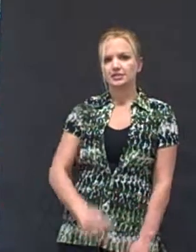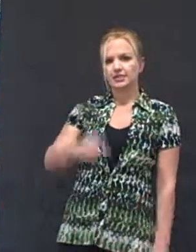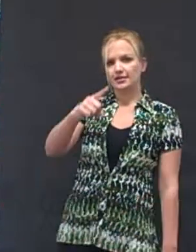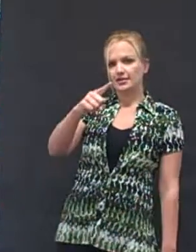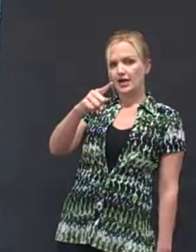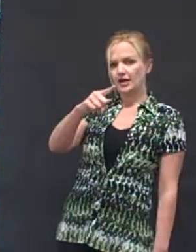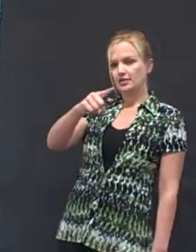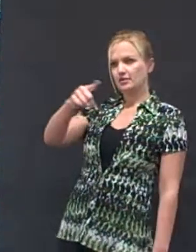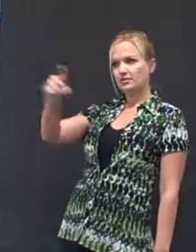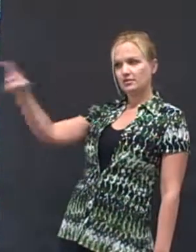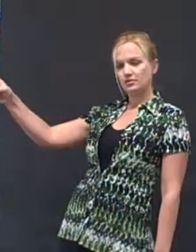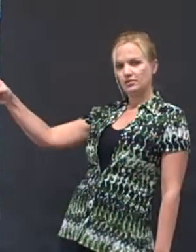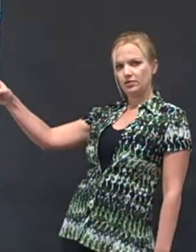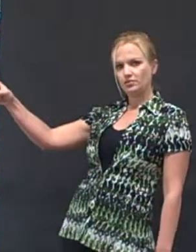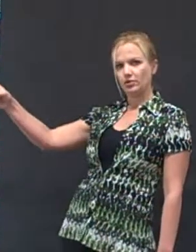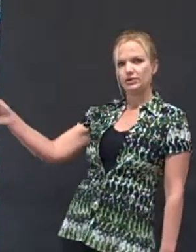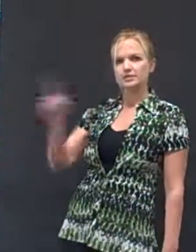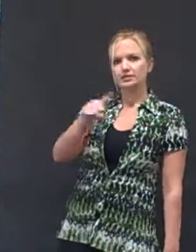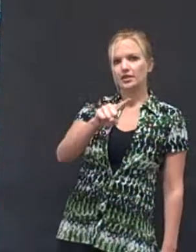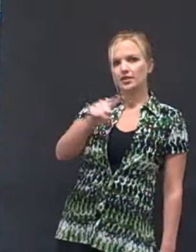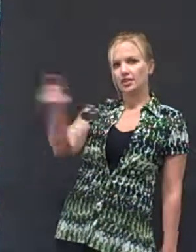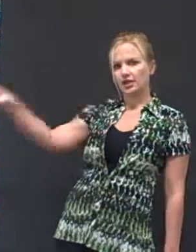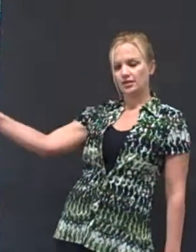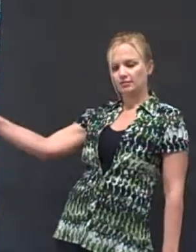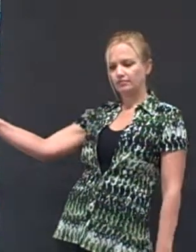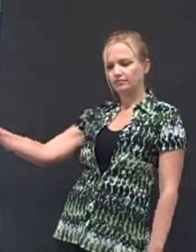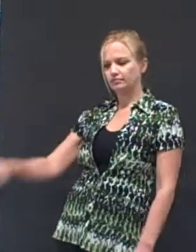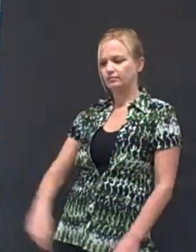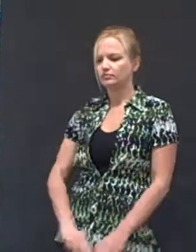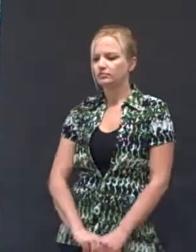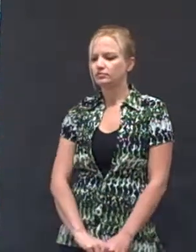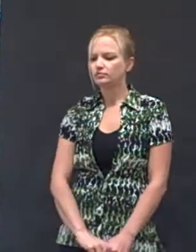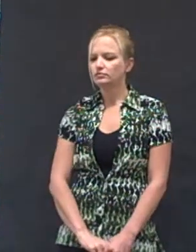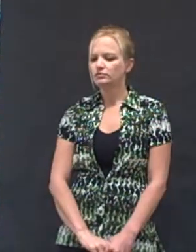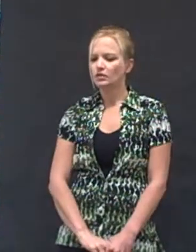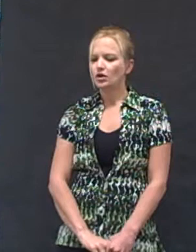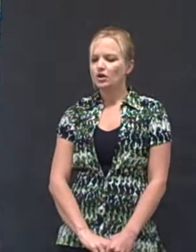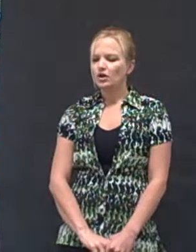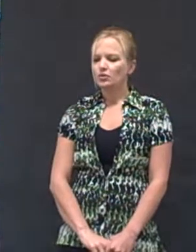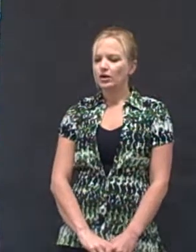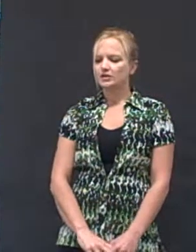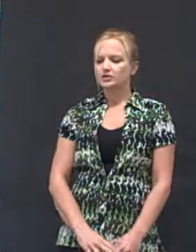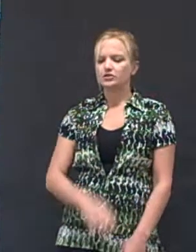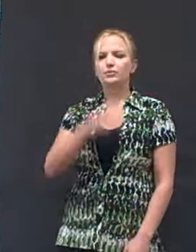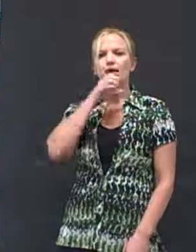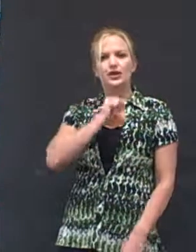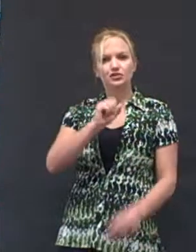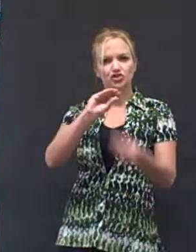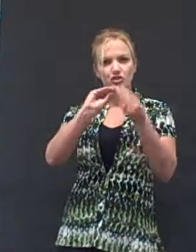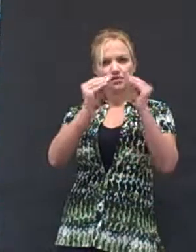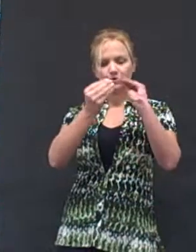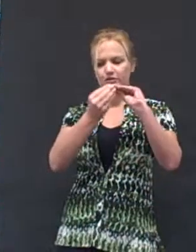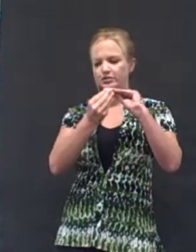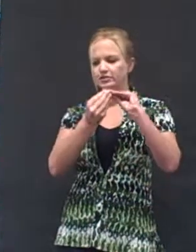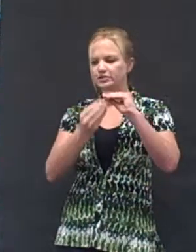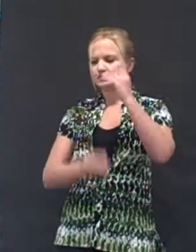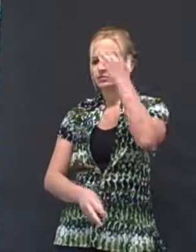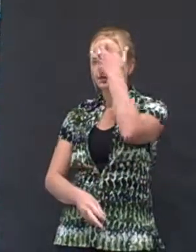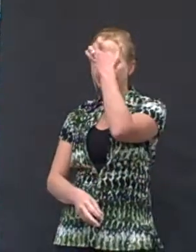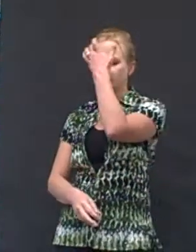say they, you point, they. We also do age numbers. The first